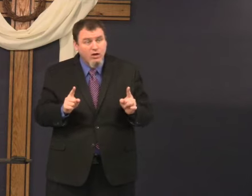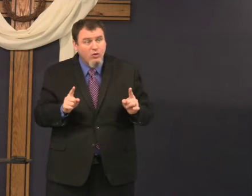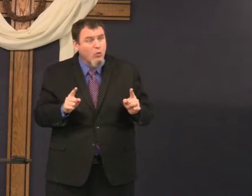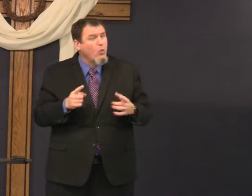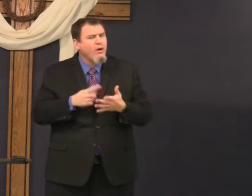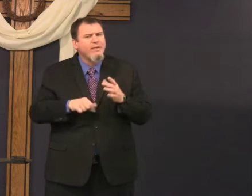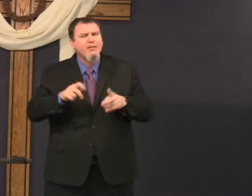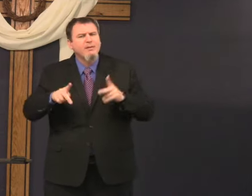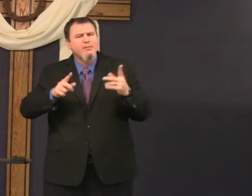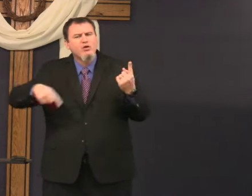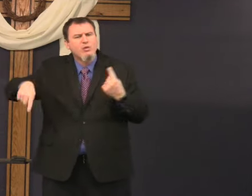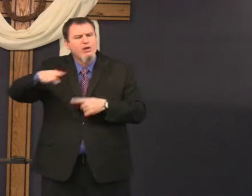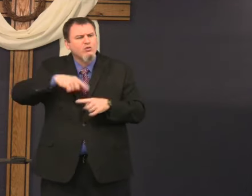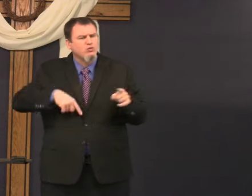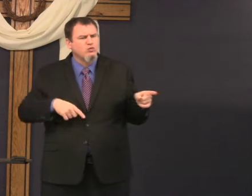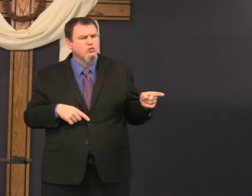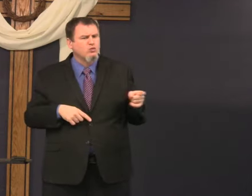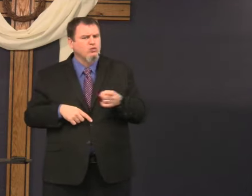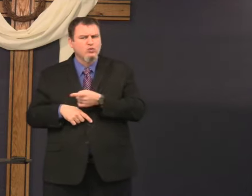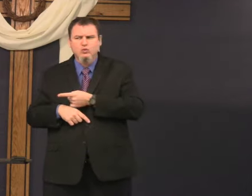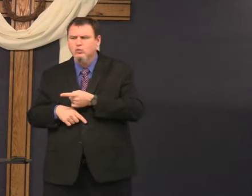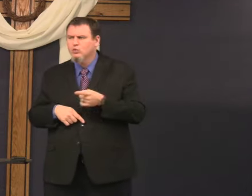But what about the people around you?